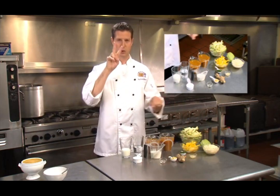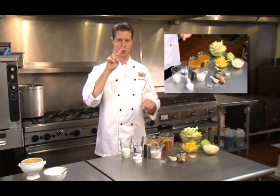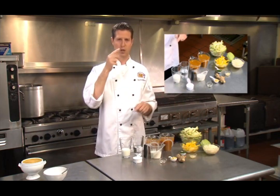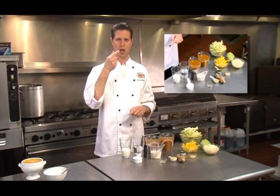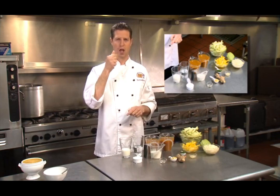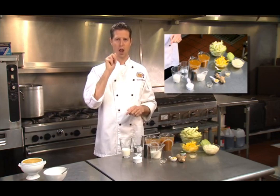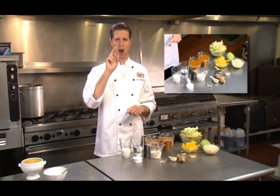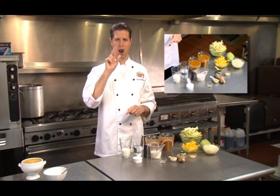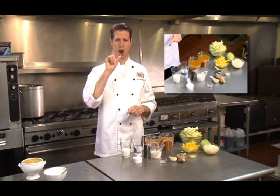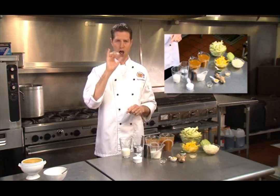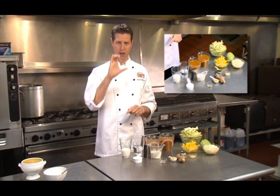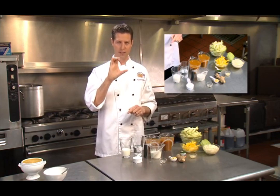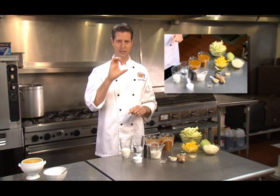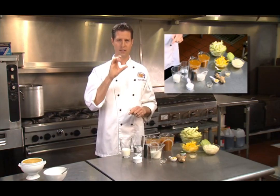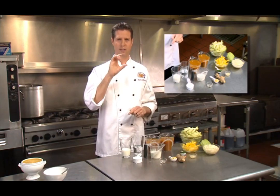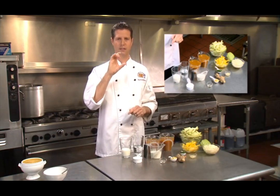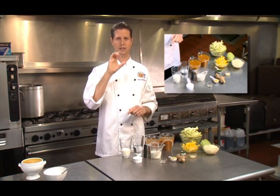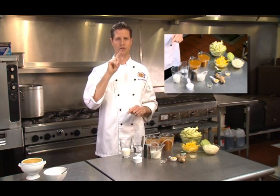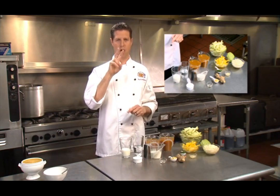Add 2 garlic cloves,